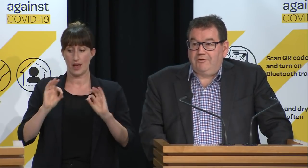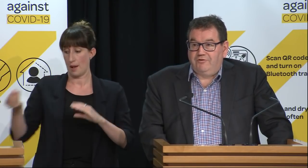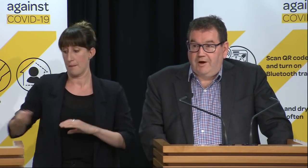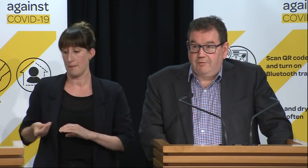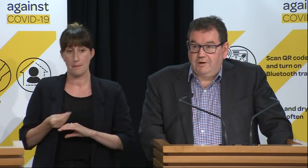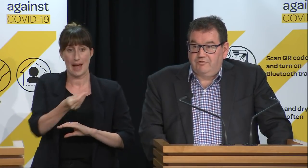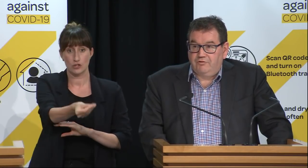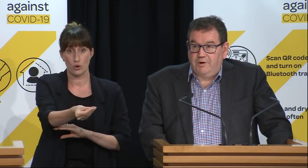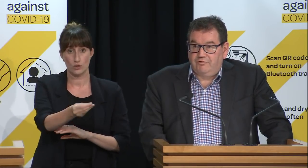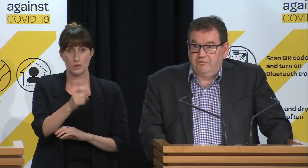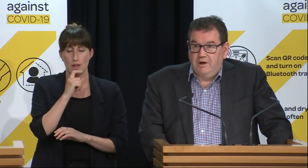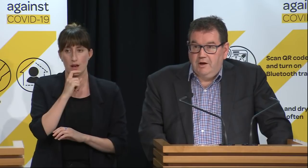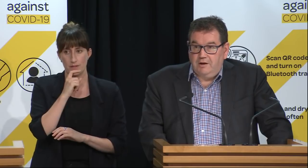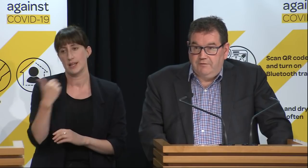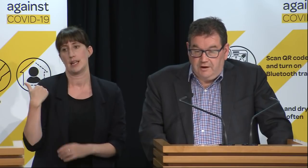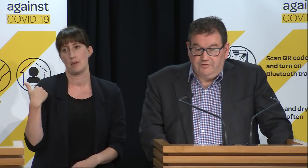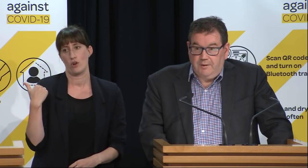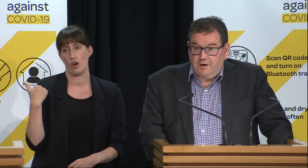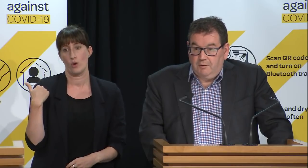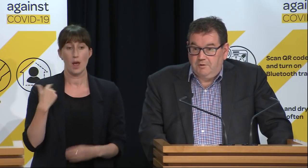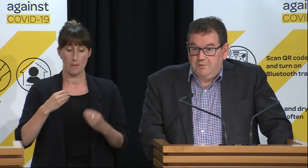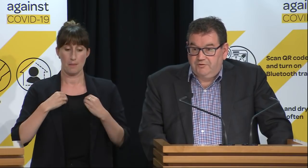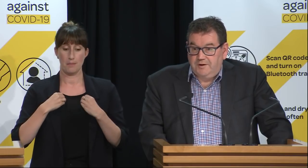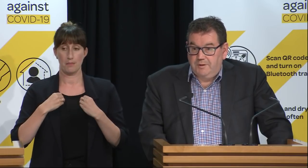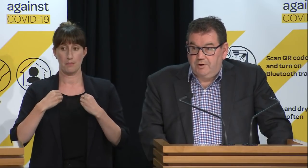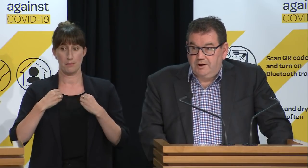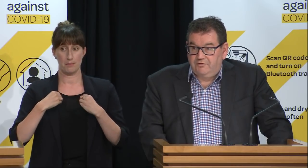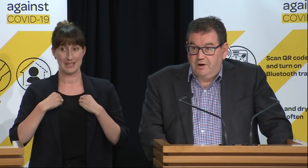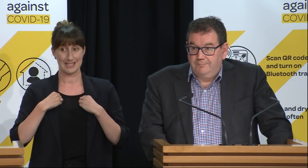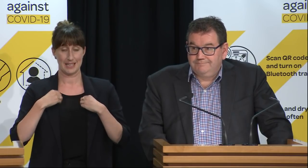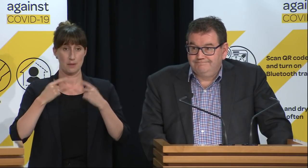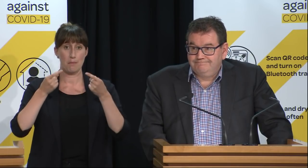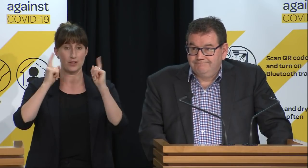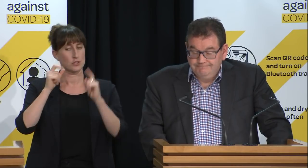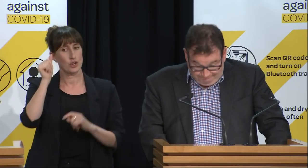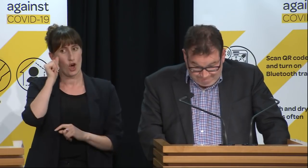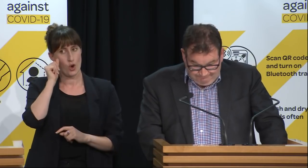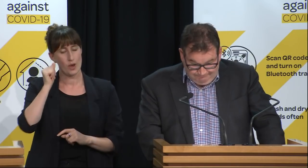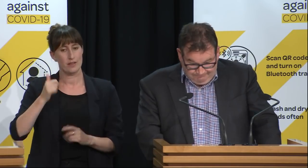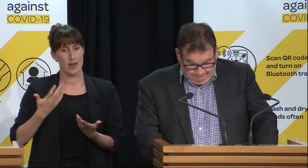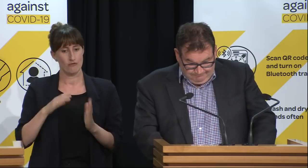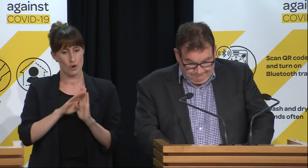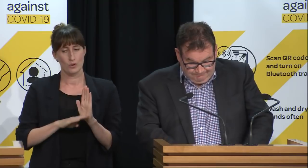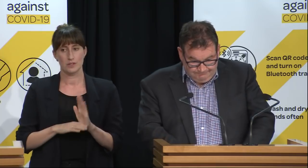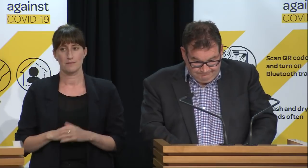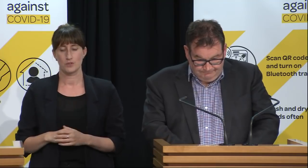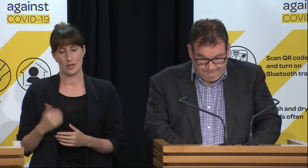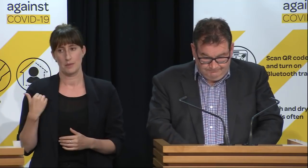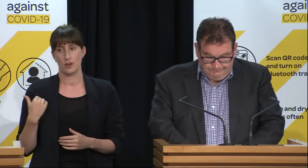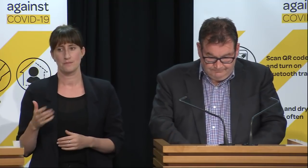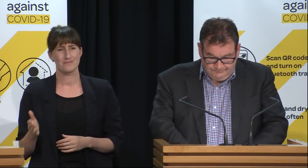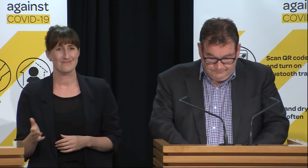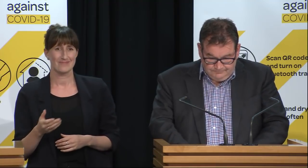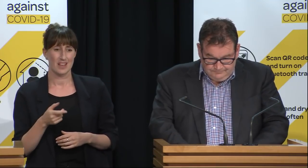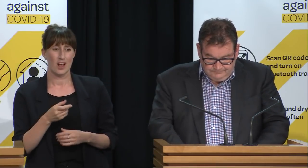their obligations are in these situations, and if that is happening, I would expect people to let us know. Vulnerable workers, often in casualised workforces, you say, do you